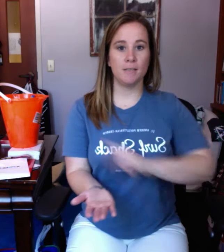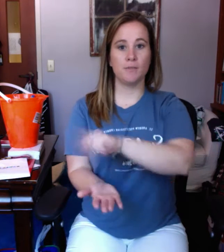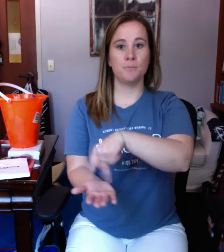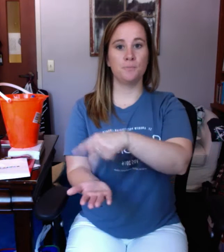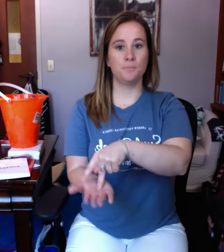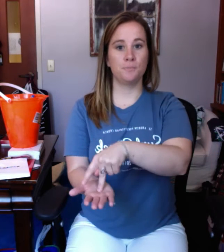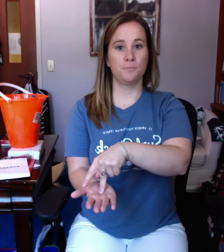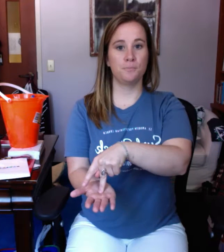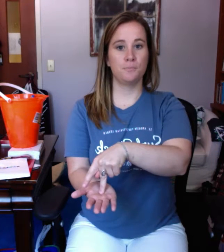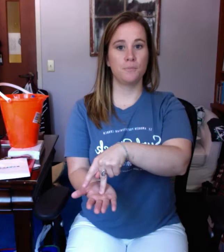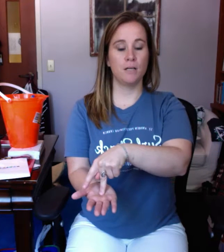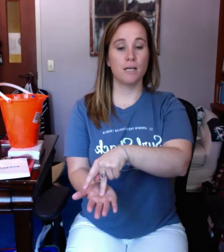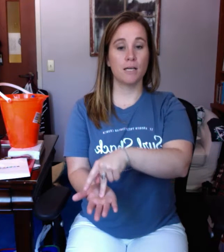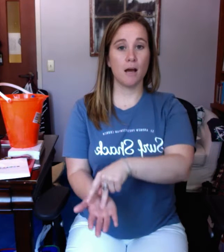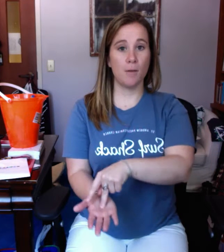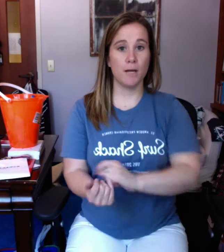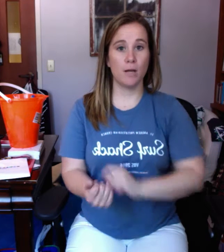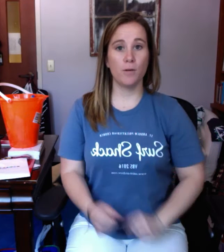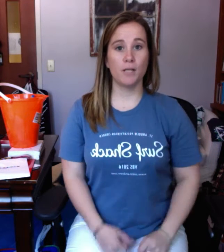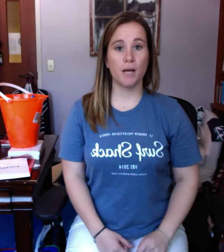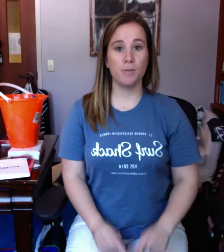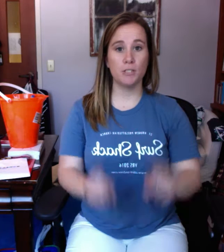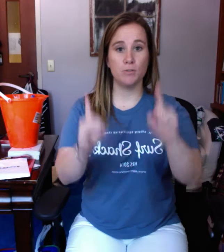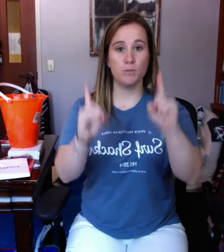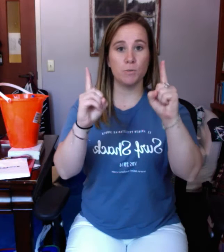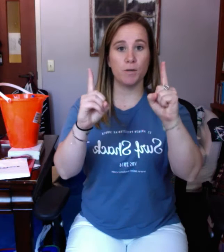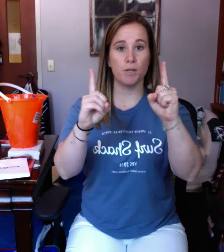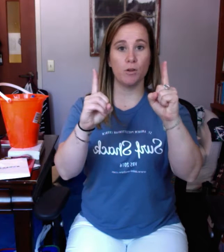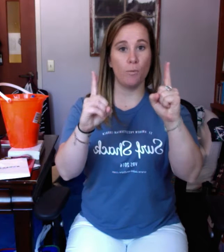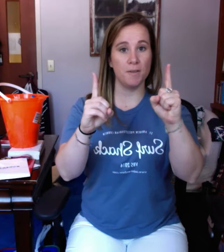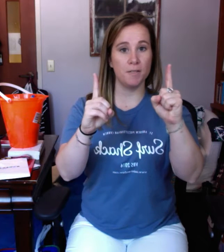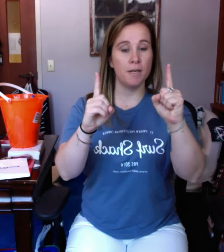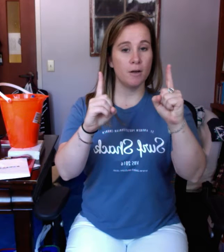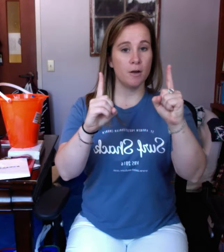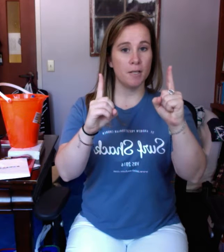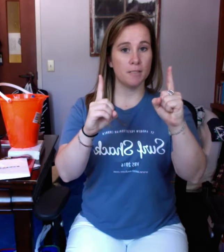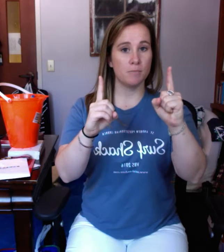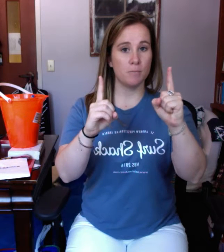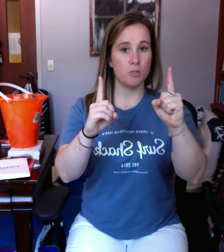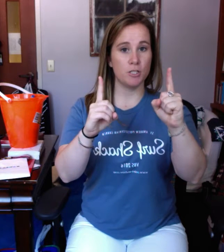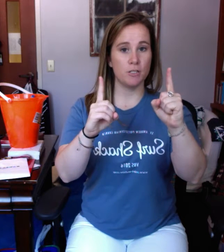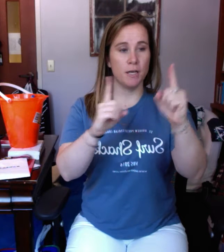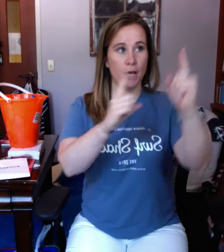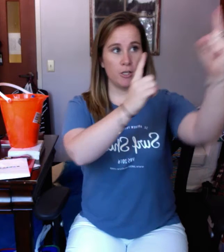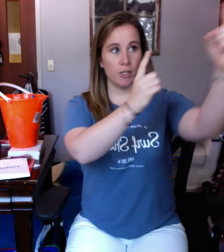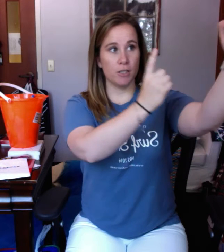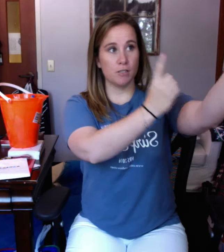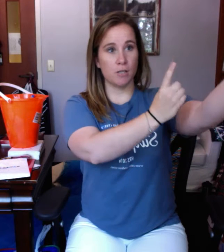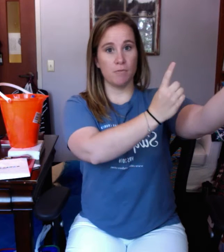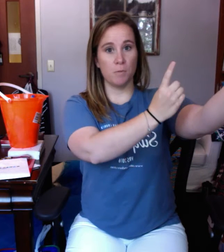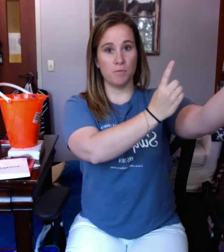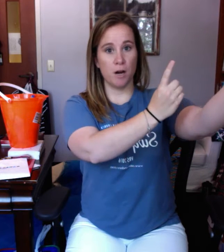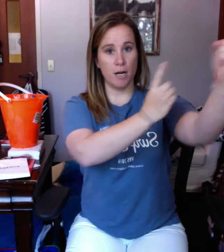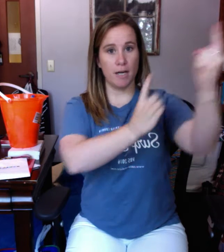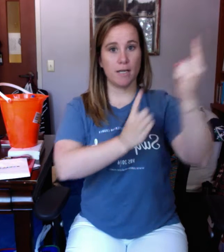kingdom come. Now the word come, you're going to use what we call the one hand motion, and you're going to start from afar and it